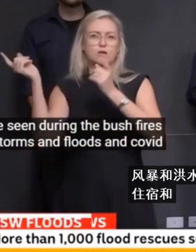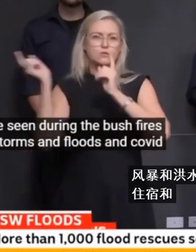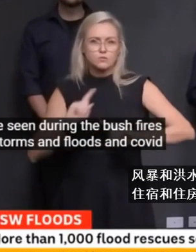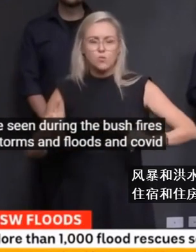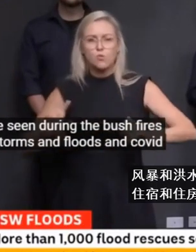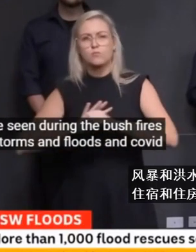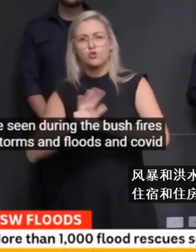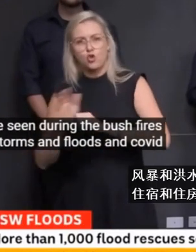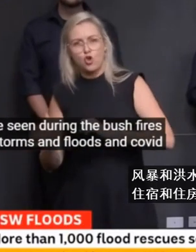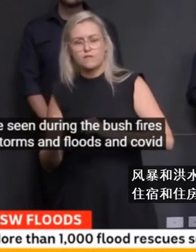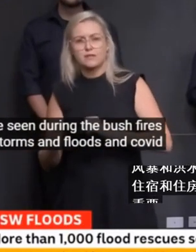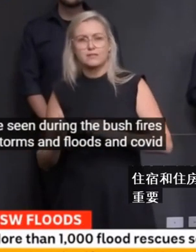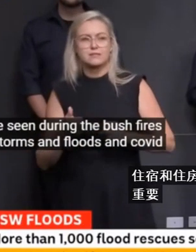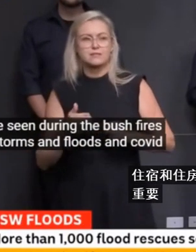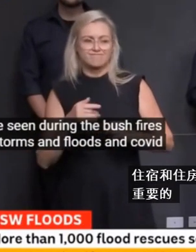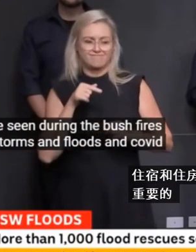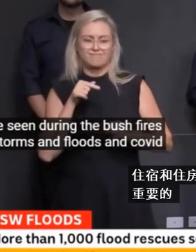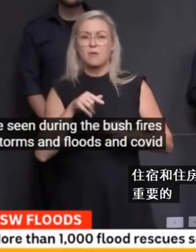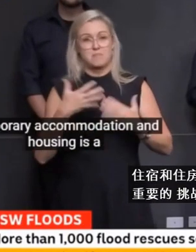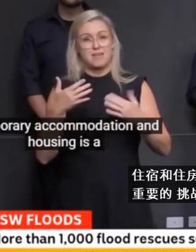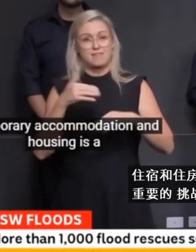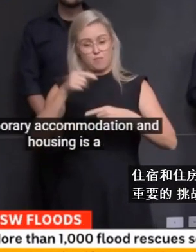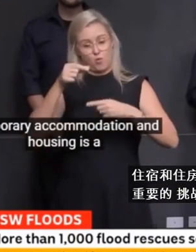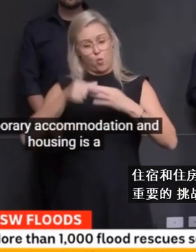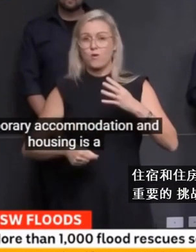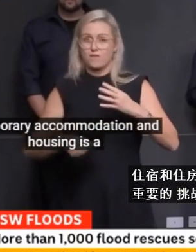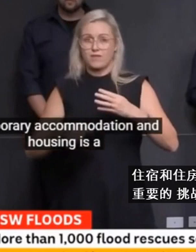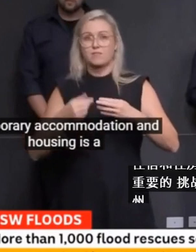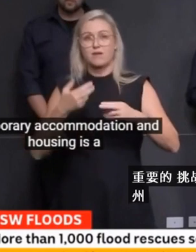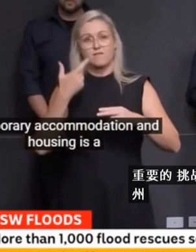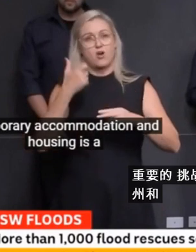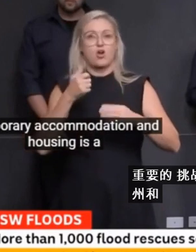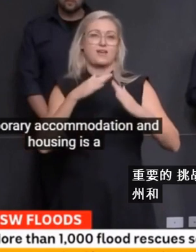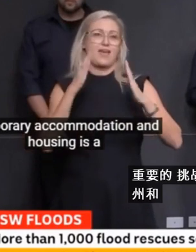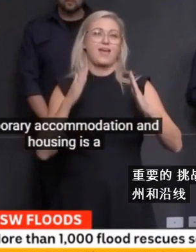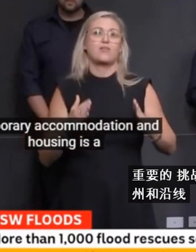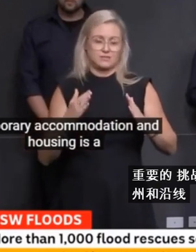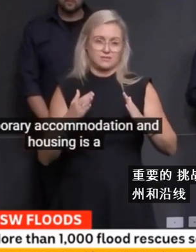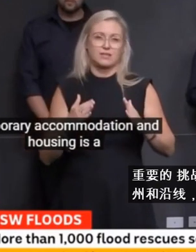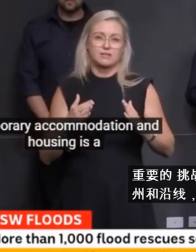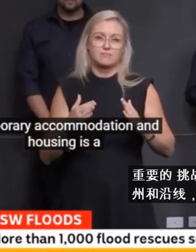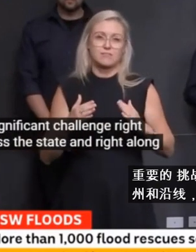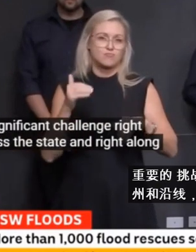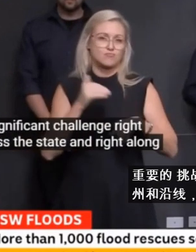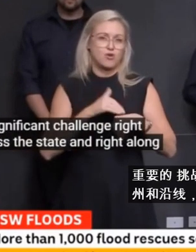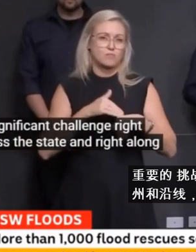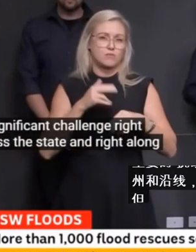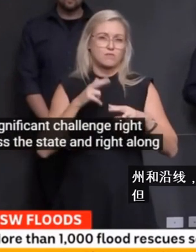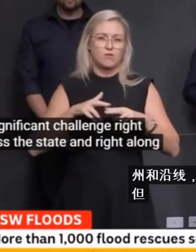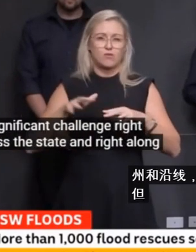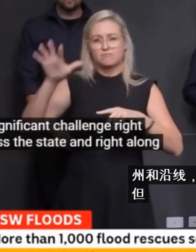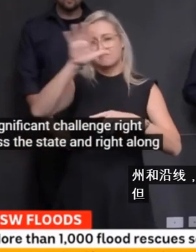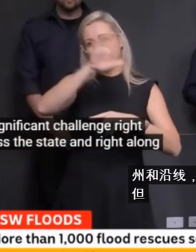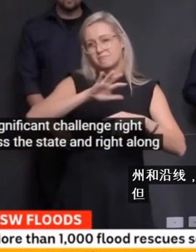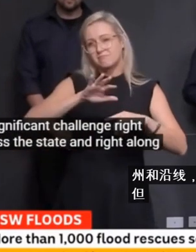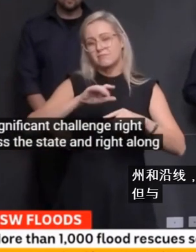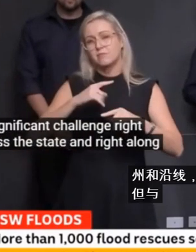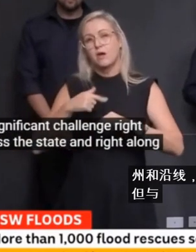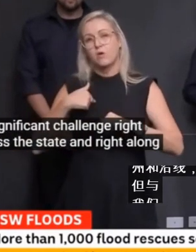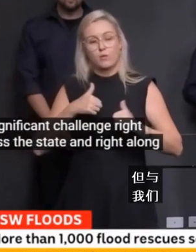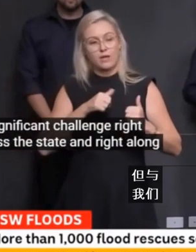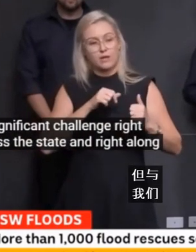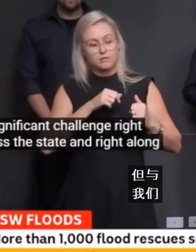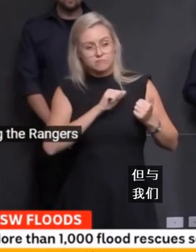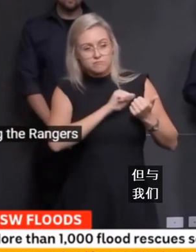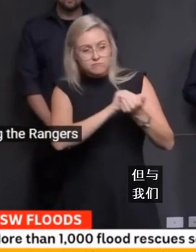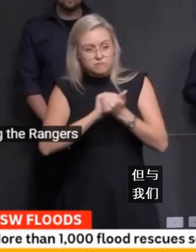temporary accommodation and housing is a significant challenge right across the state and right along the ranges, but working together with our